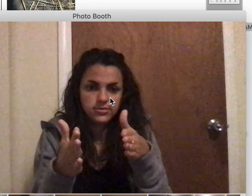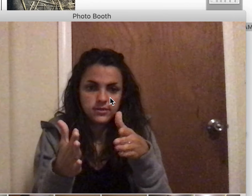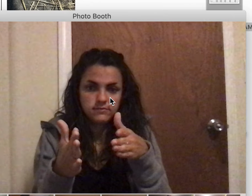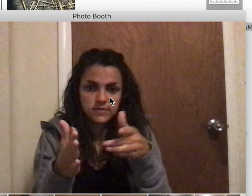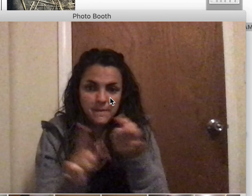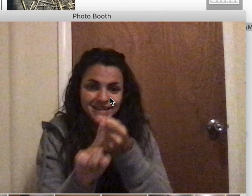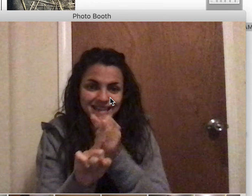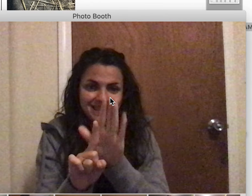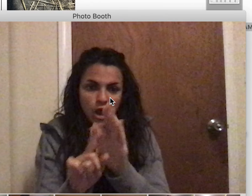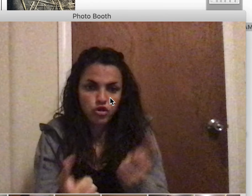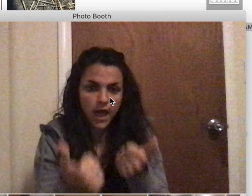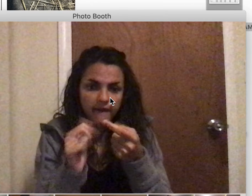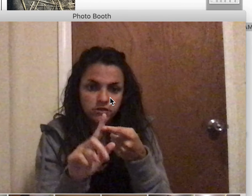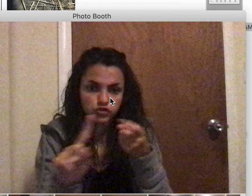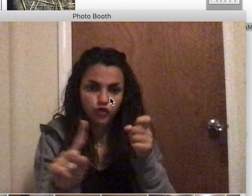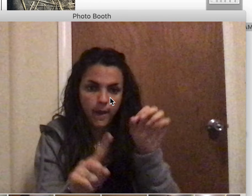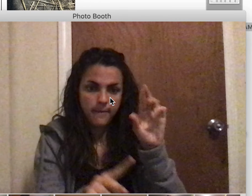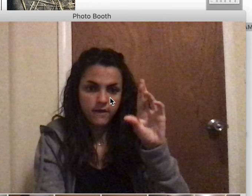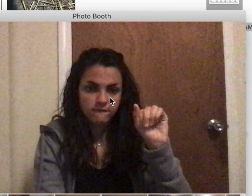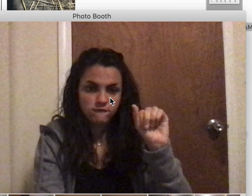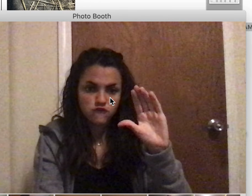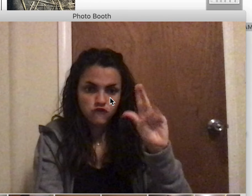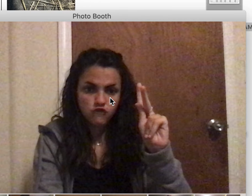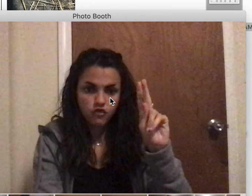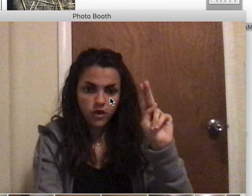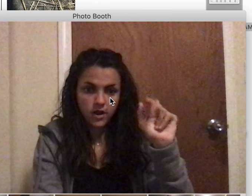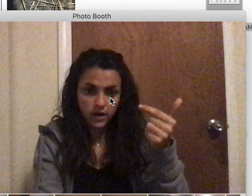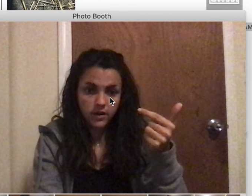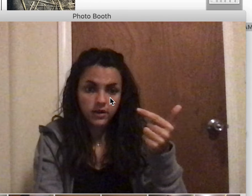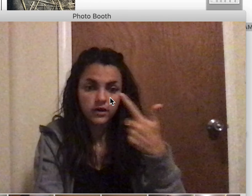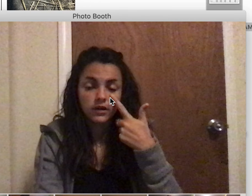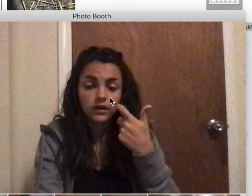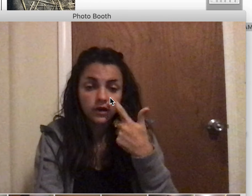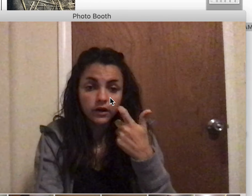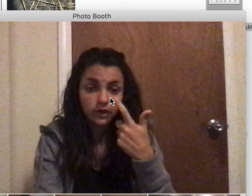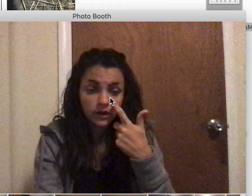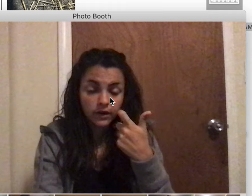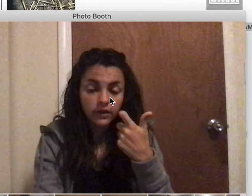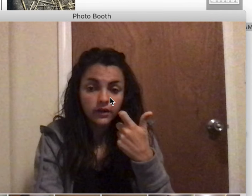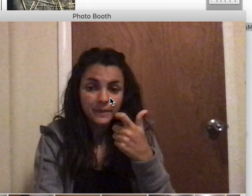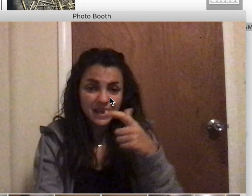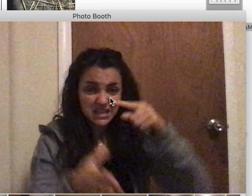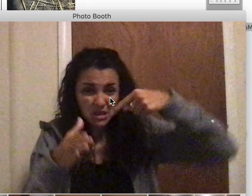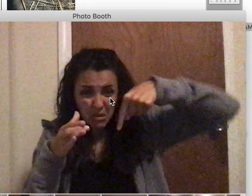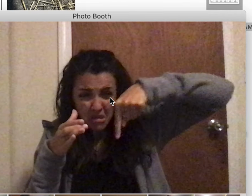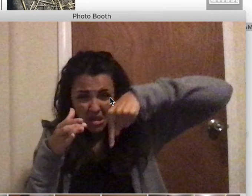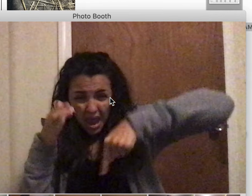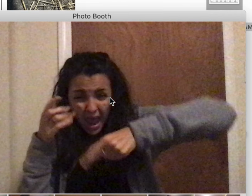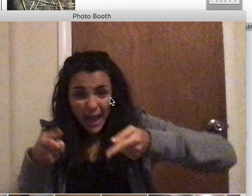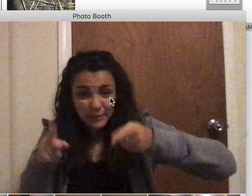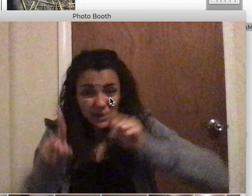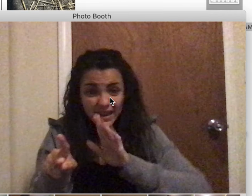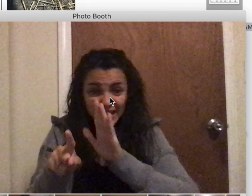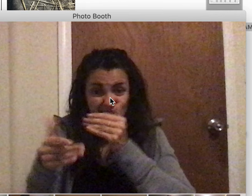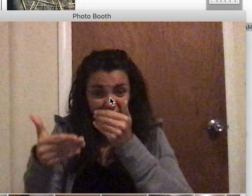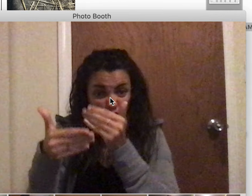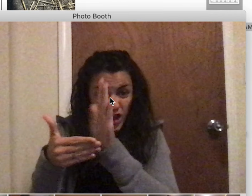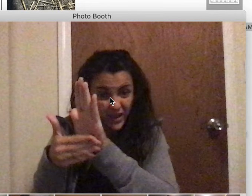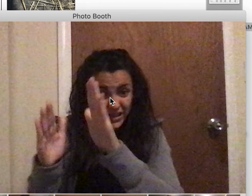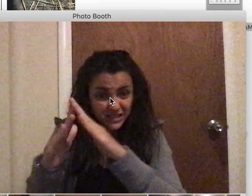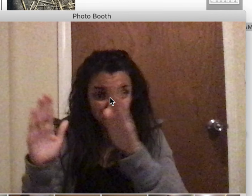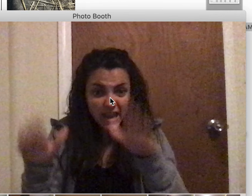I can't use Because our ice maker. of the drilling that's happening on his property, he's now not able to use his